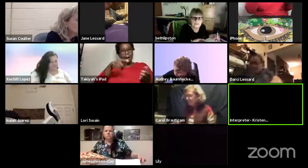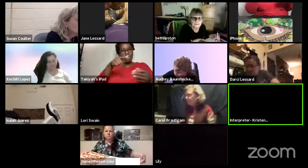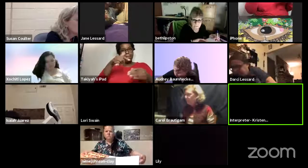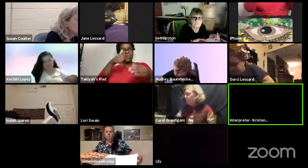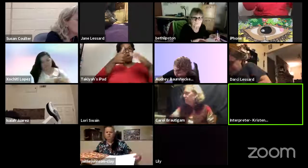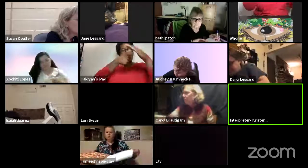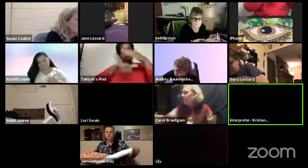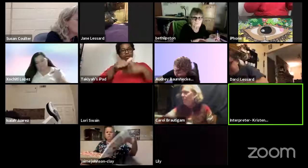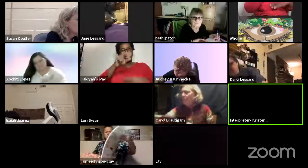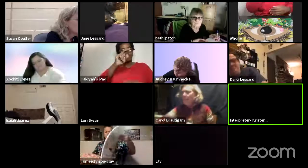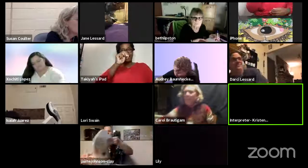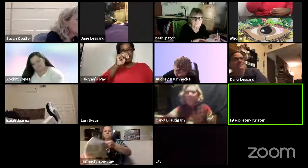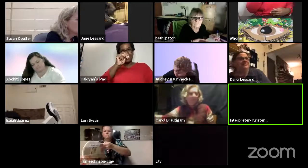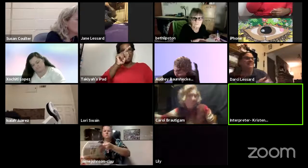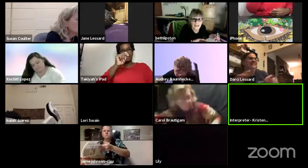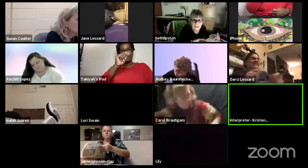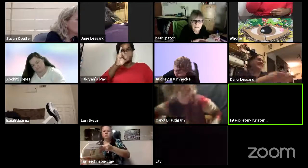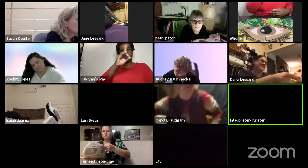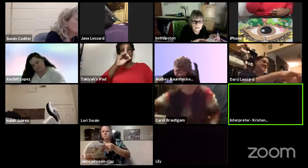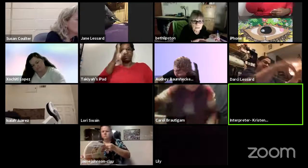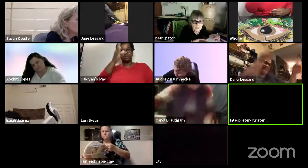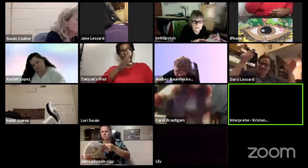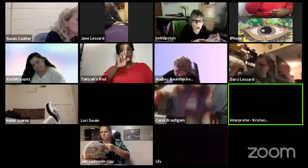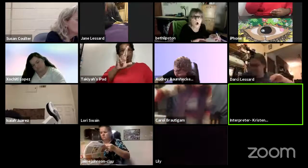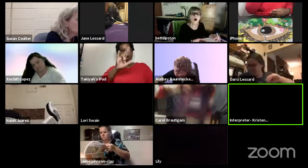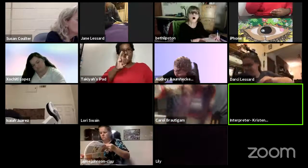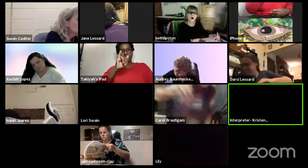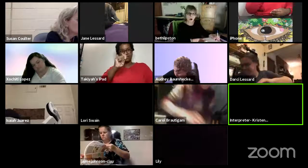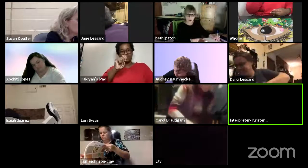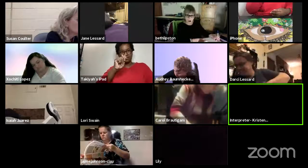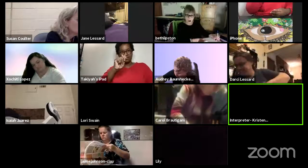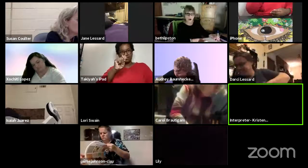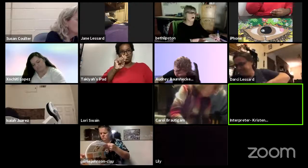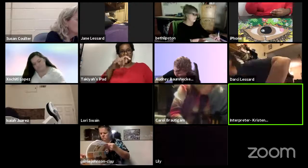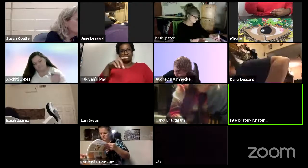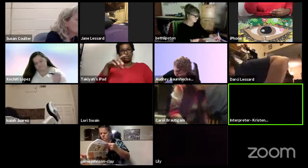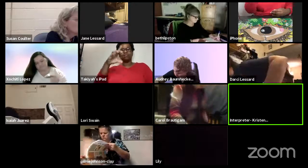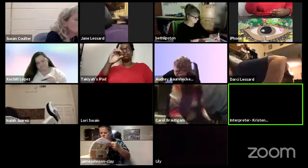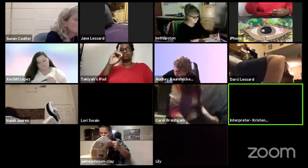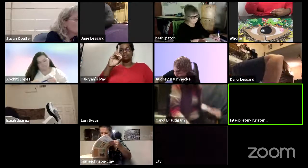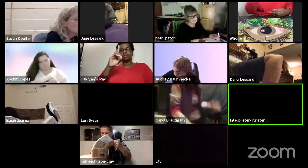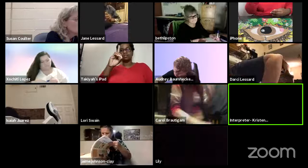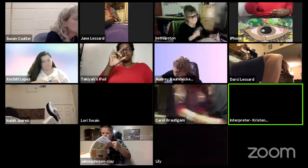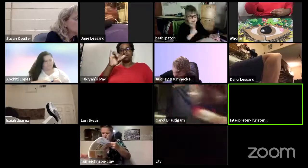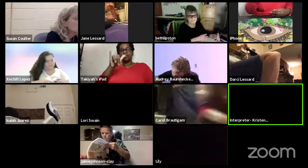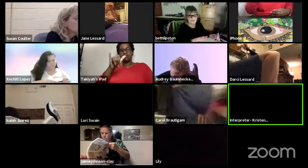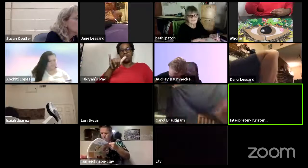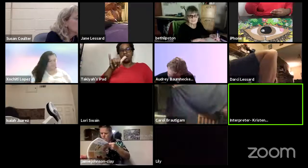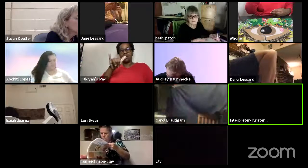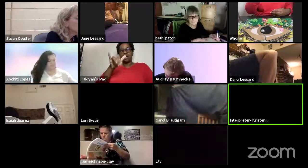So you have to sign up under the NTID RIT